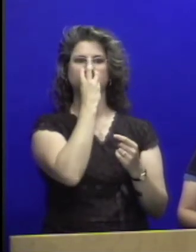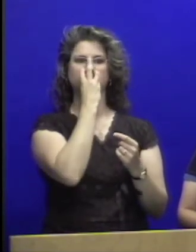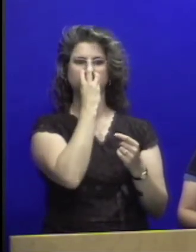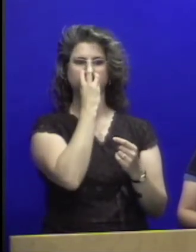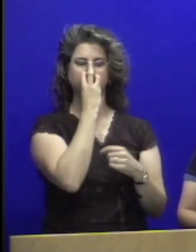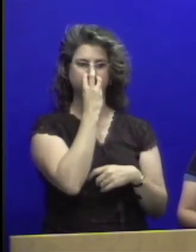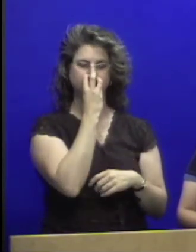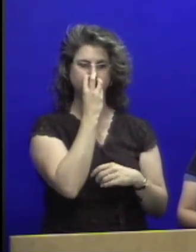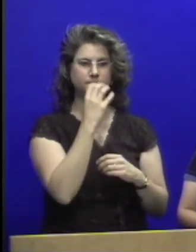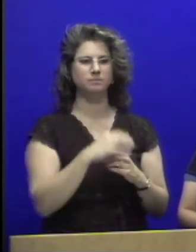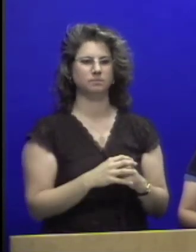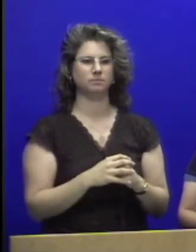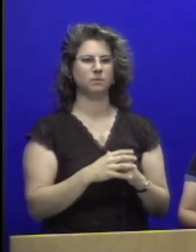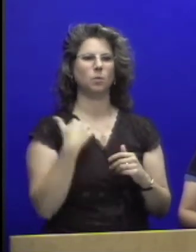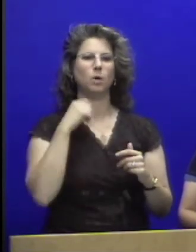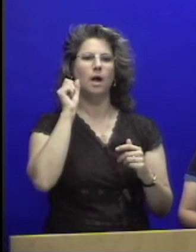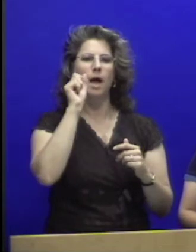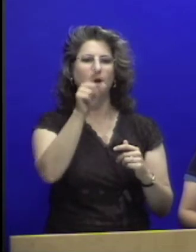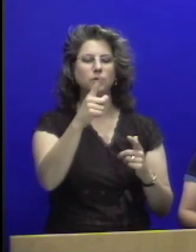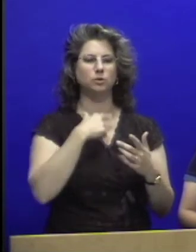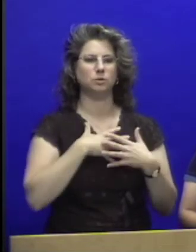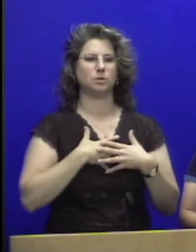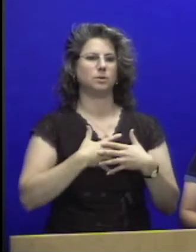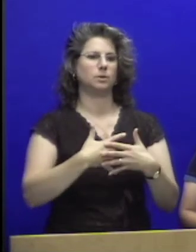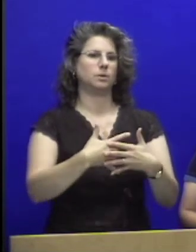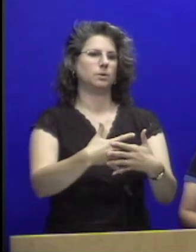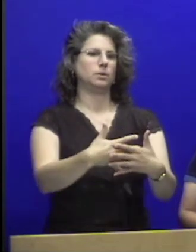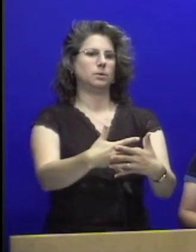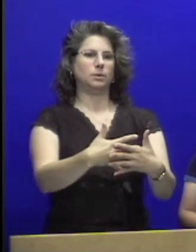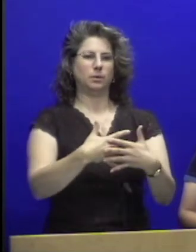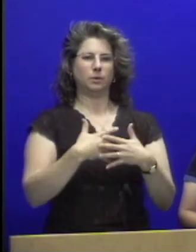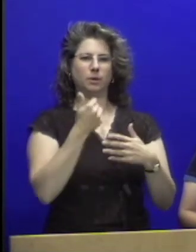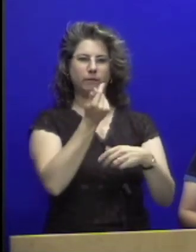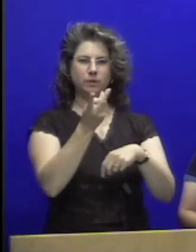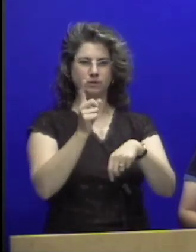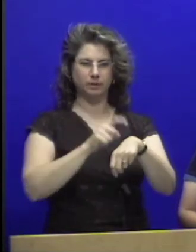and ask you to take some deep breaths.